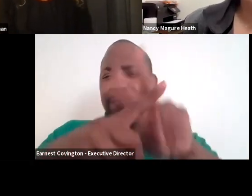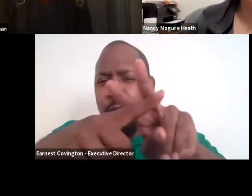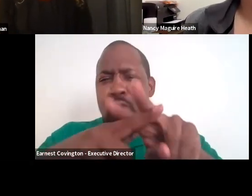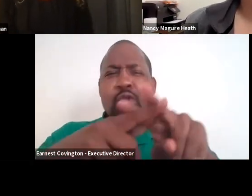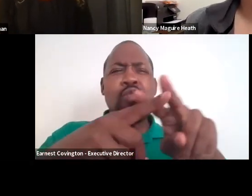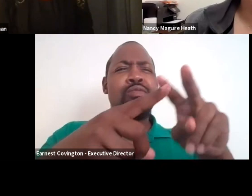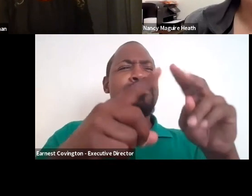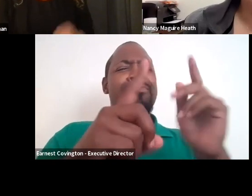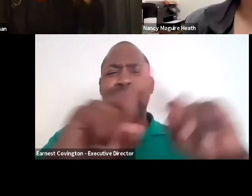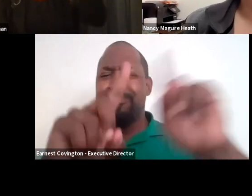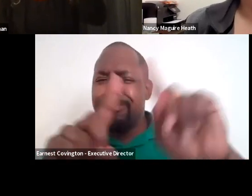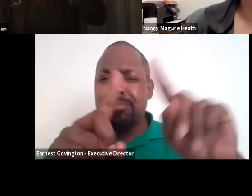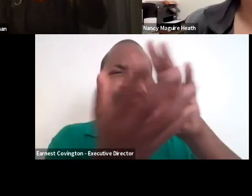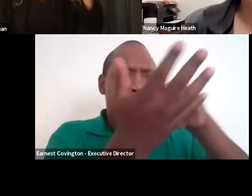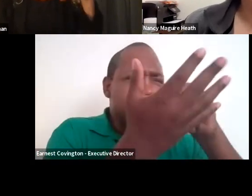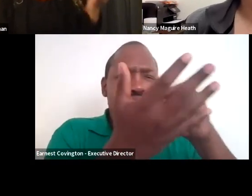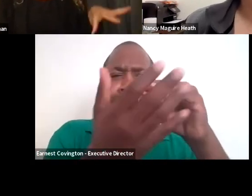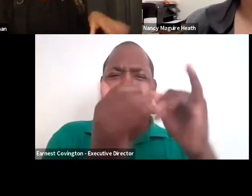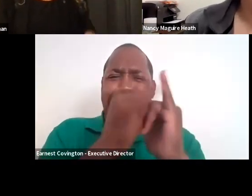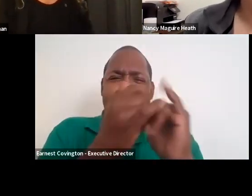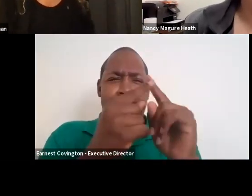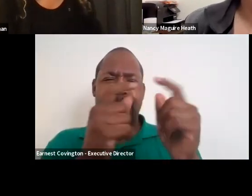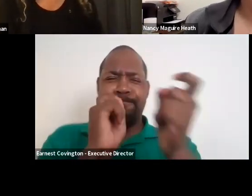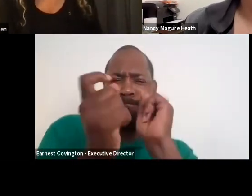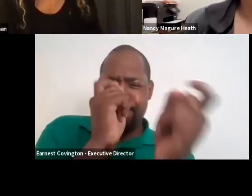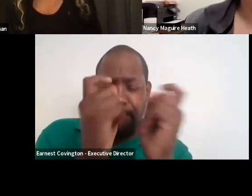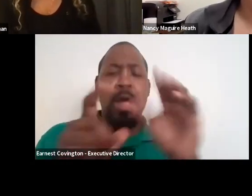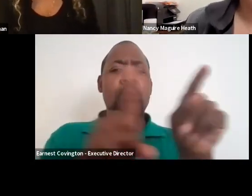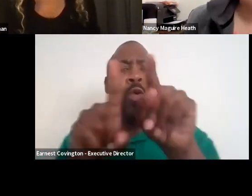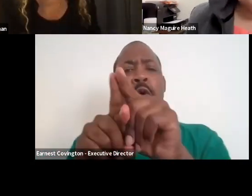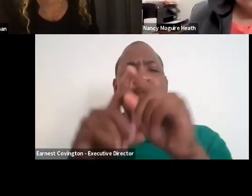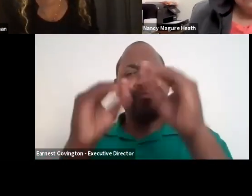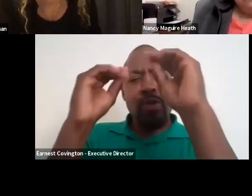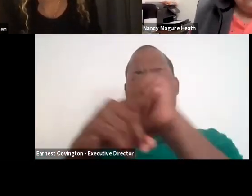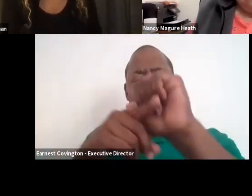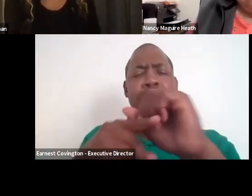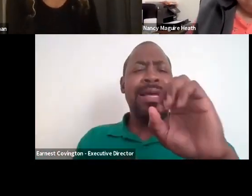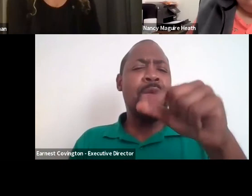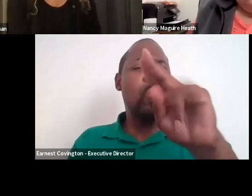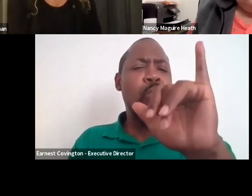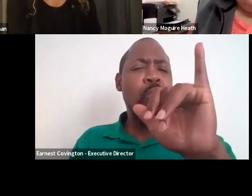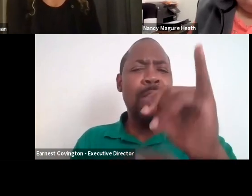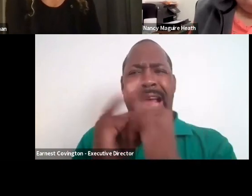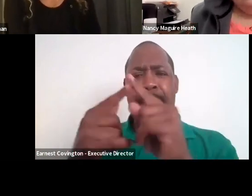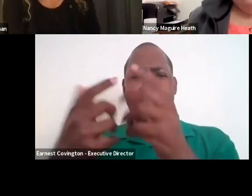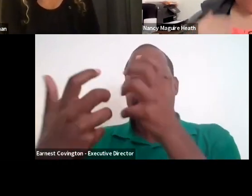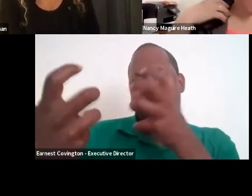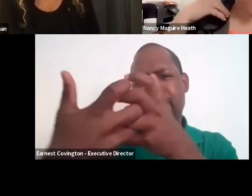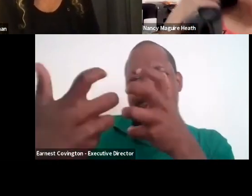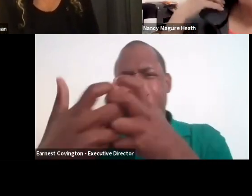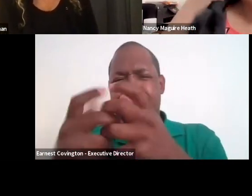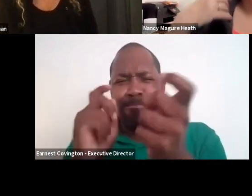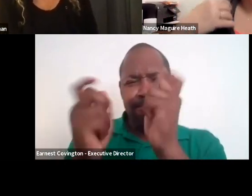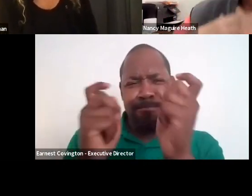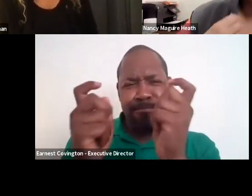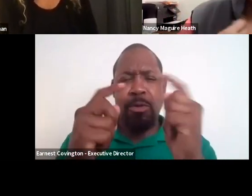in to the field to understand more about the vocabulary and the venues that would happen in public health, and